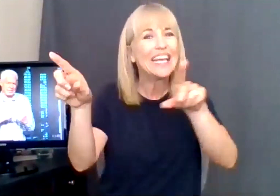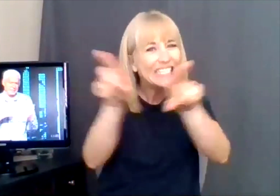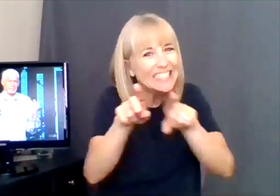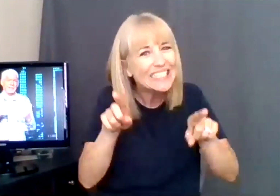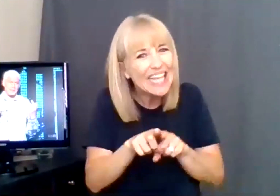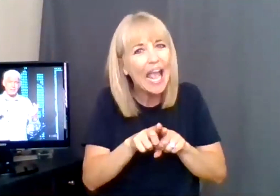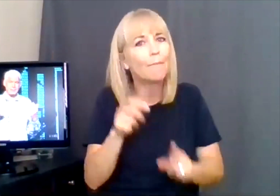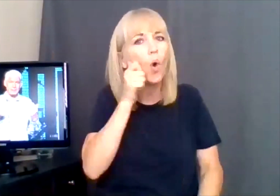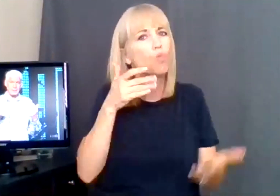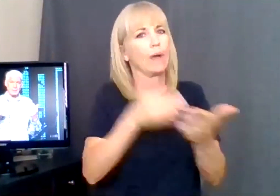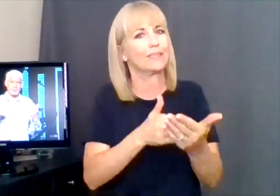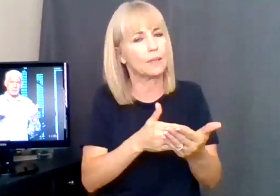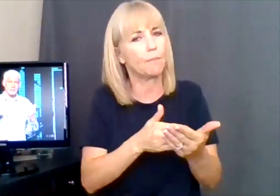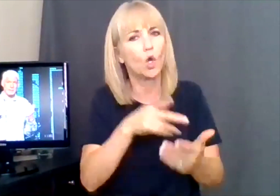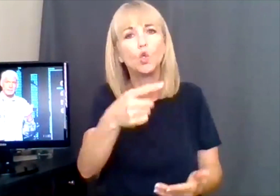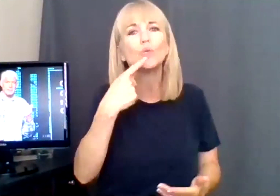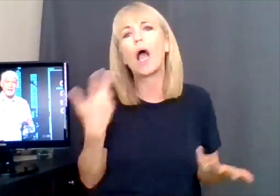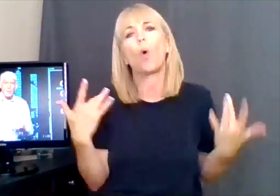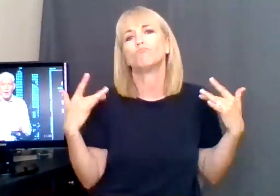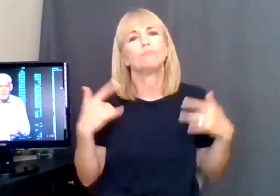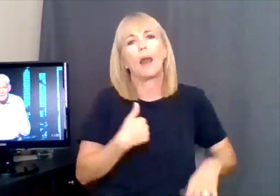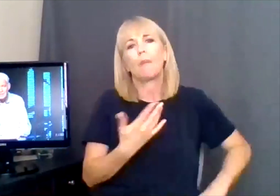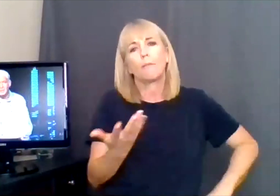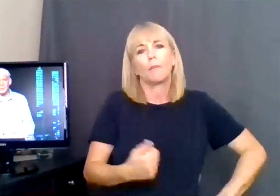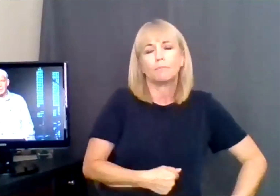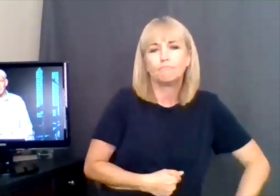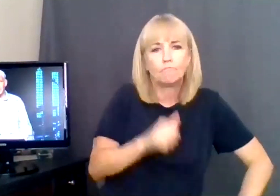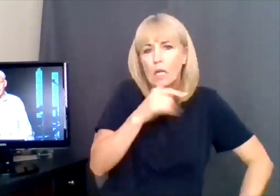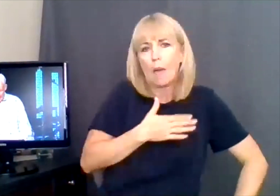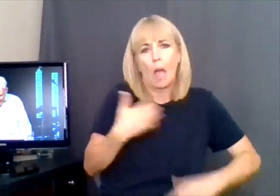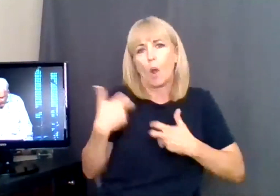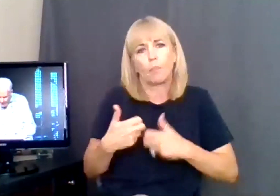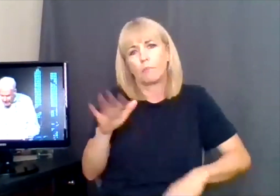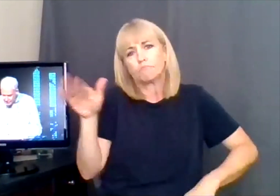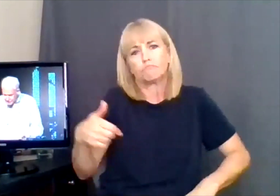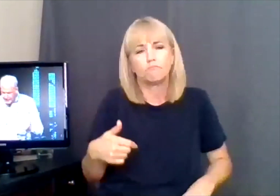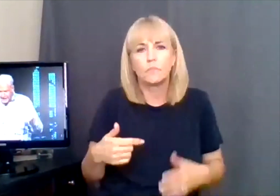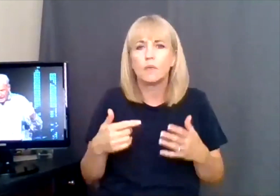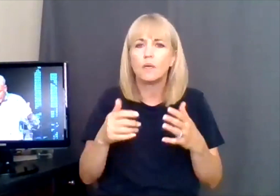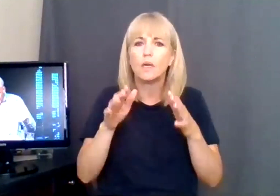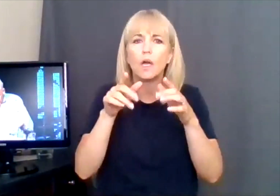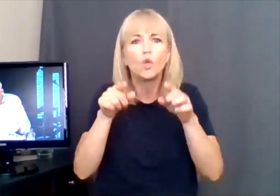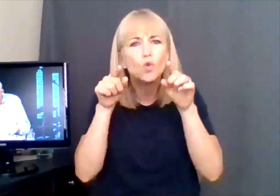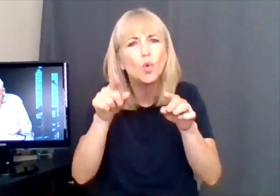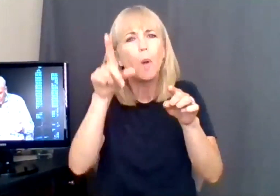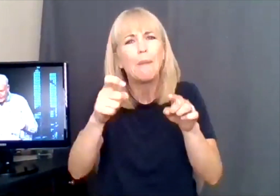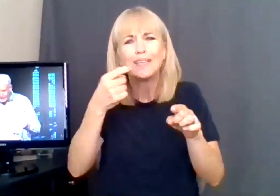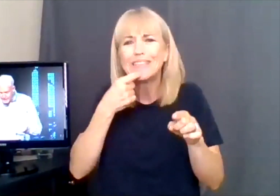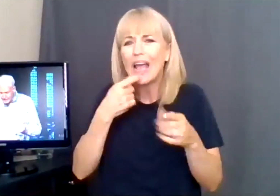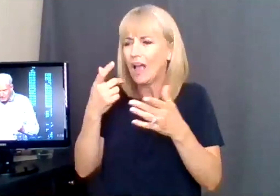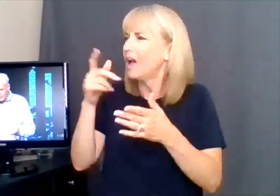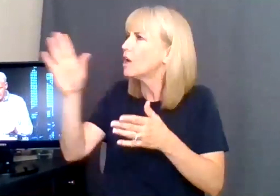aside and say, not my problem. Say, what is the burden? And help me understand, help me learn so I